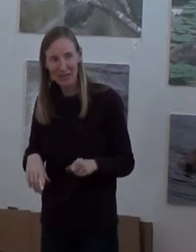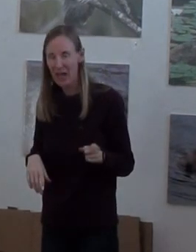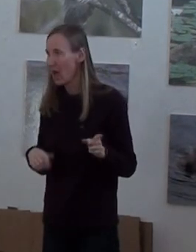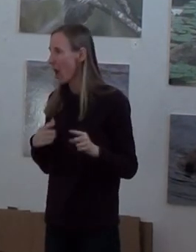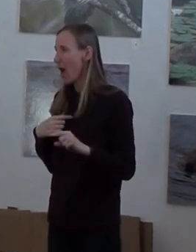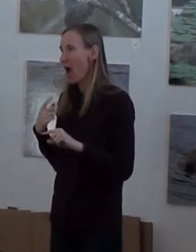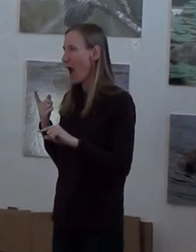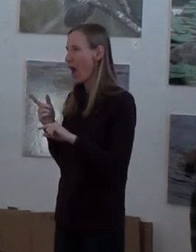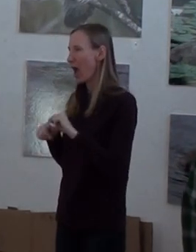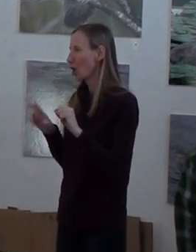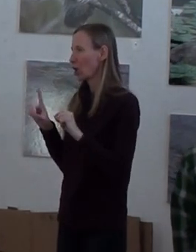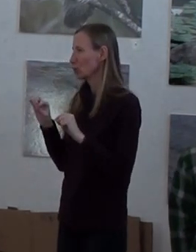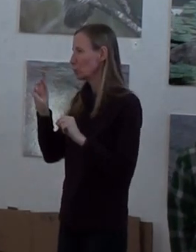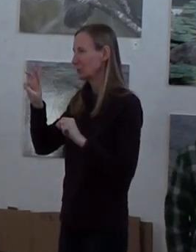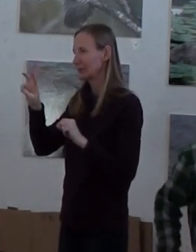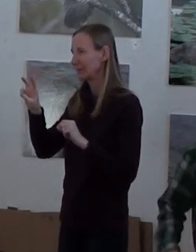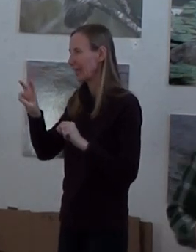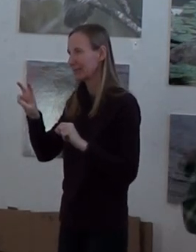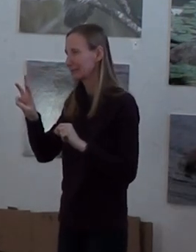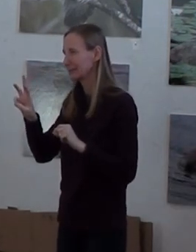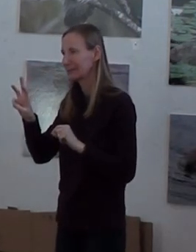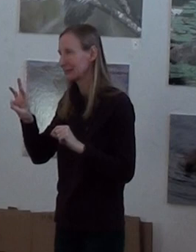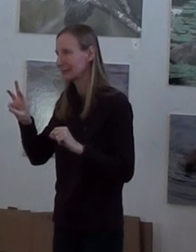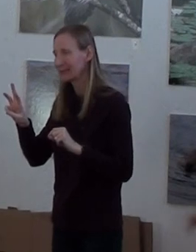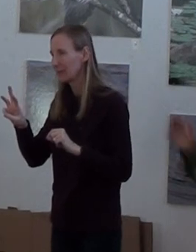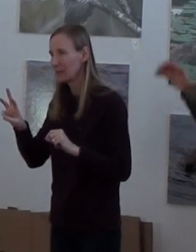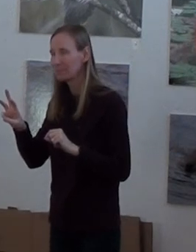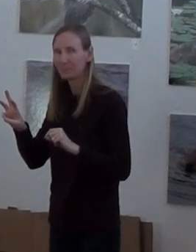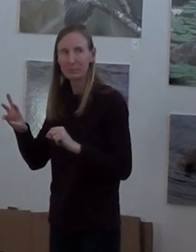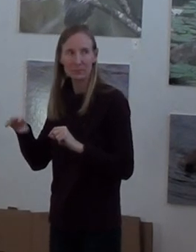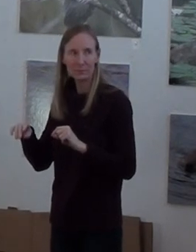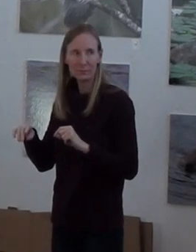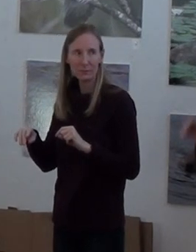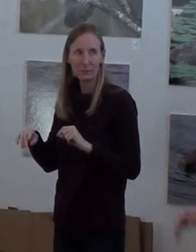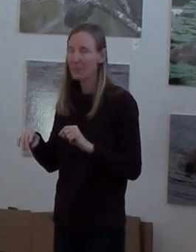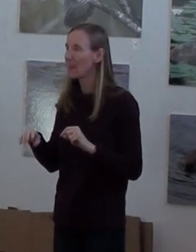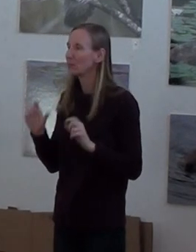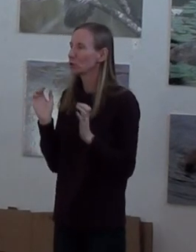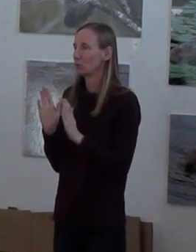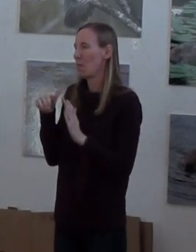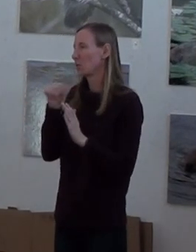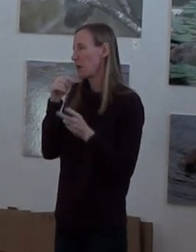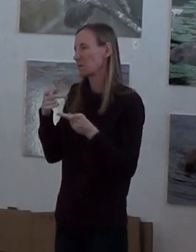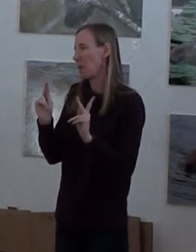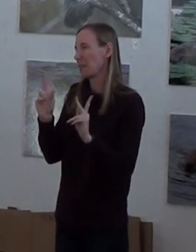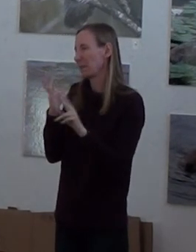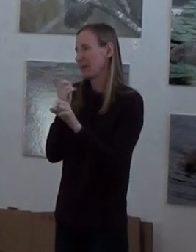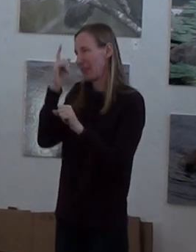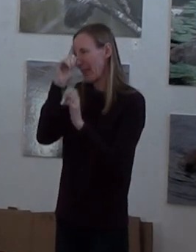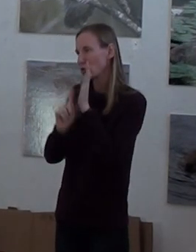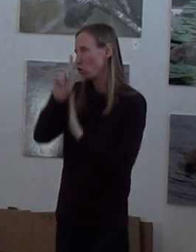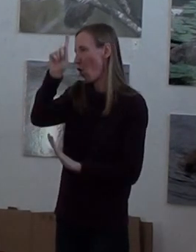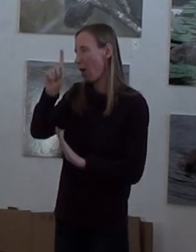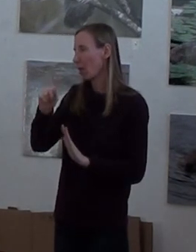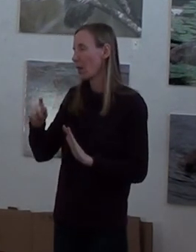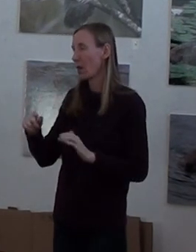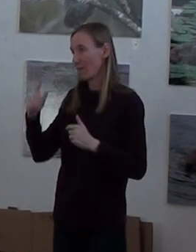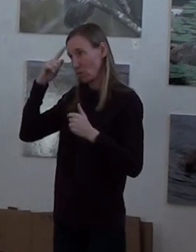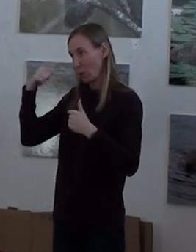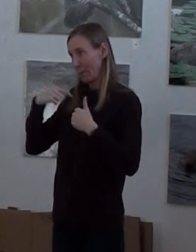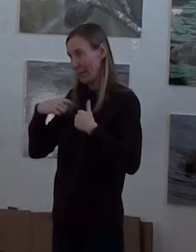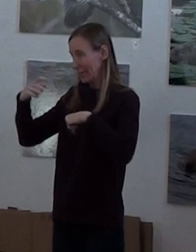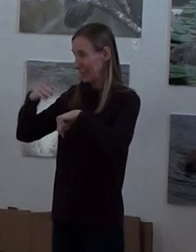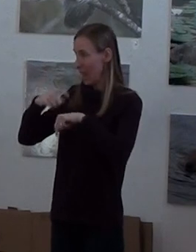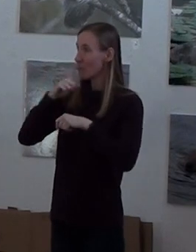do 6. So. Yeah, and that's, if you're doing this on a smaller scale, you don't have to let them get that tall. But see, for me, I don't have time